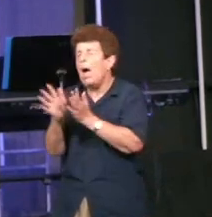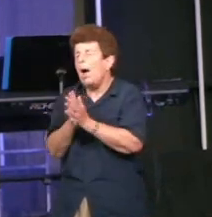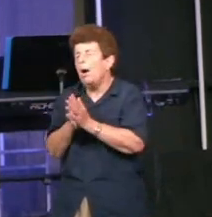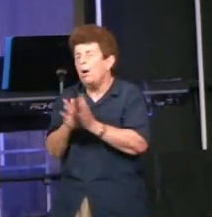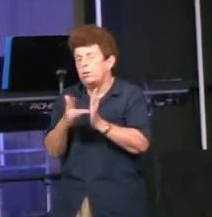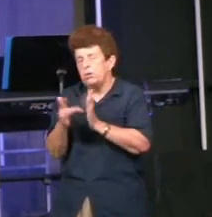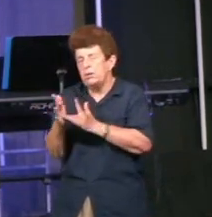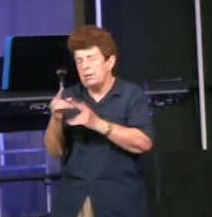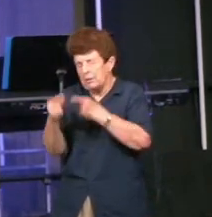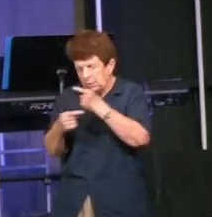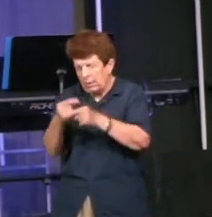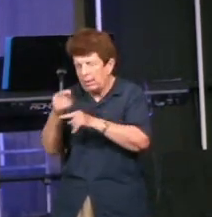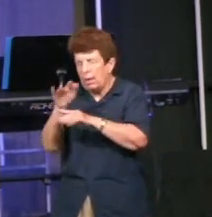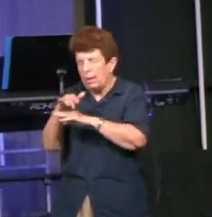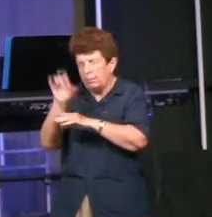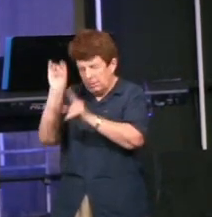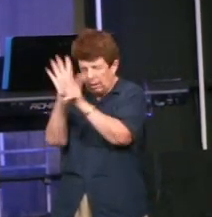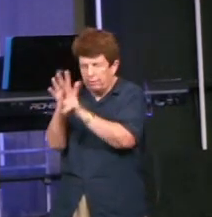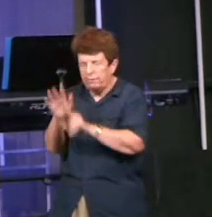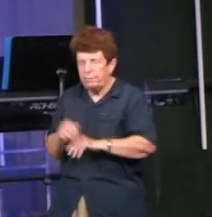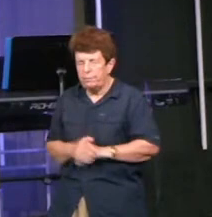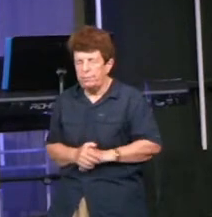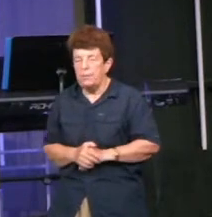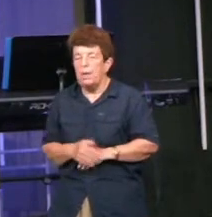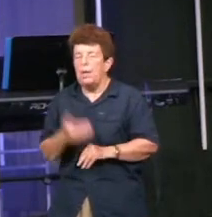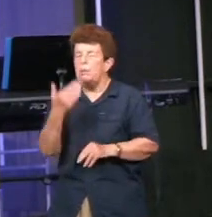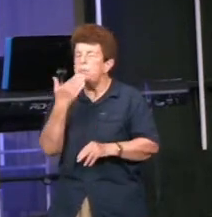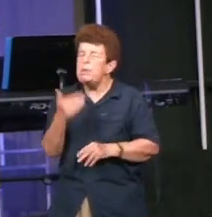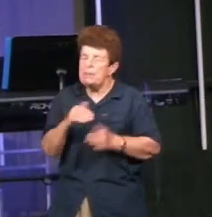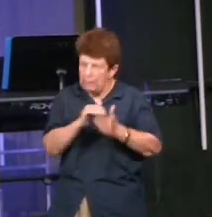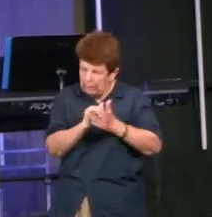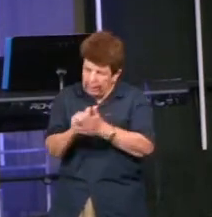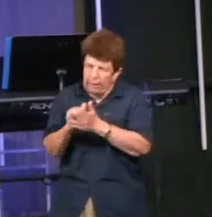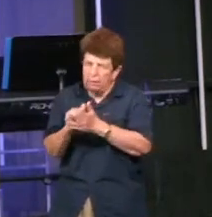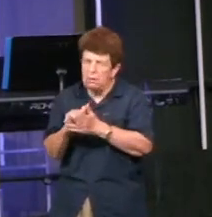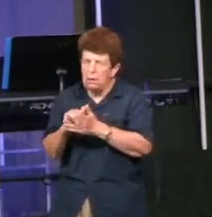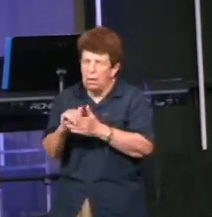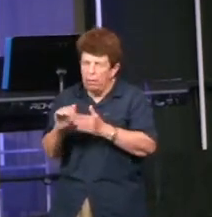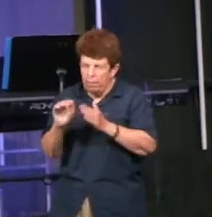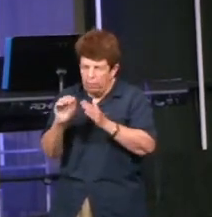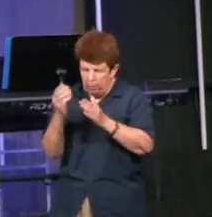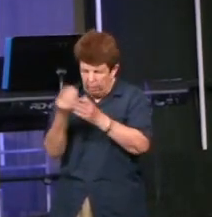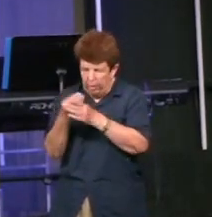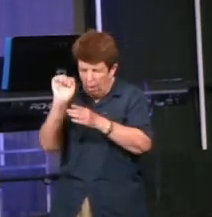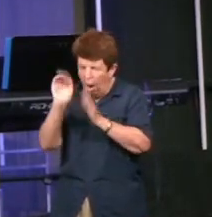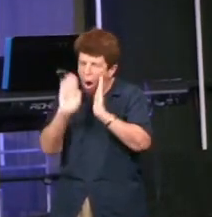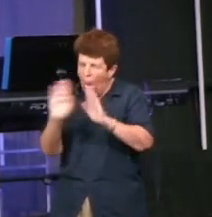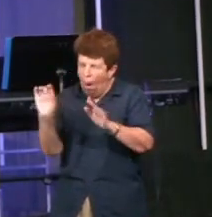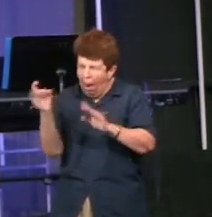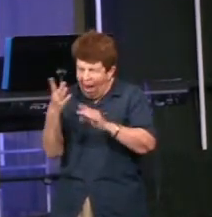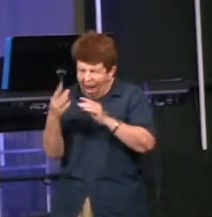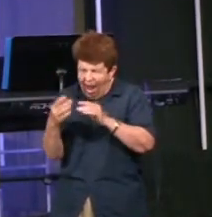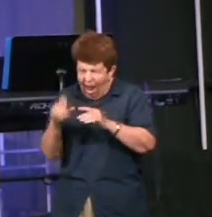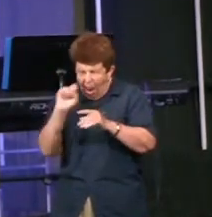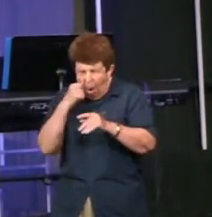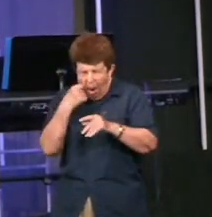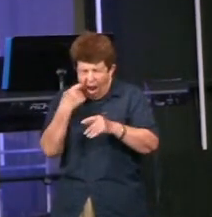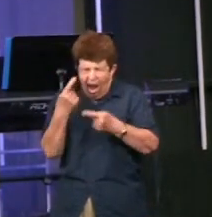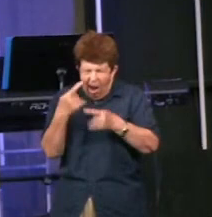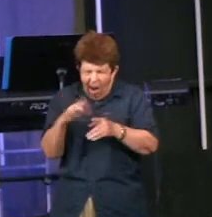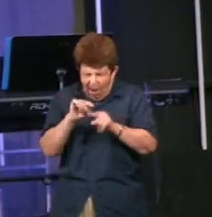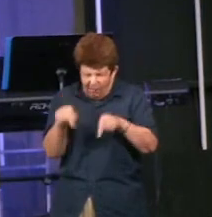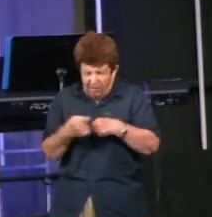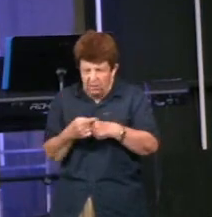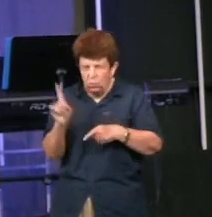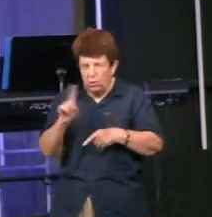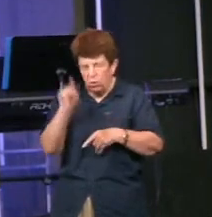Jesus describes himself, would you lead us and guide us by your Holy Spirit? And would you reveal to us